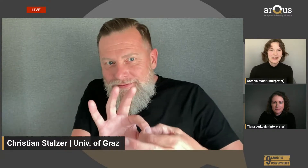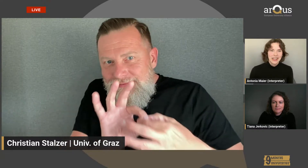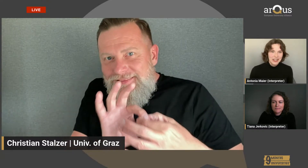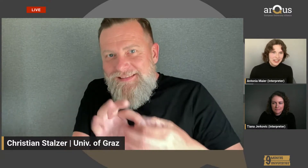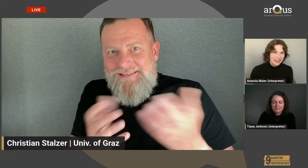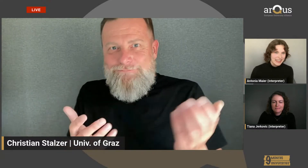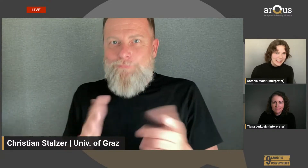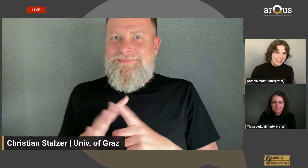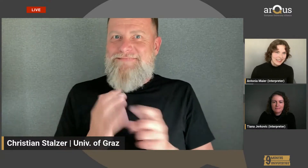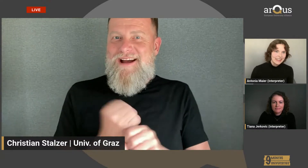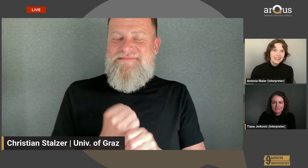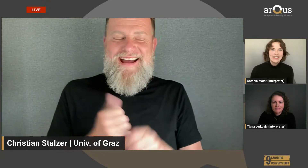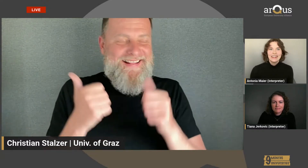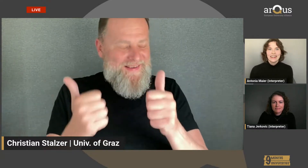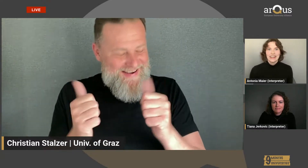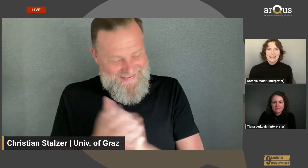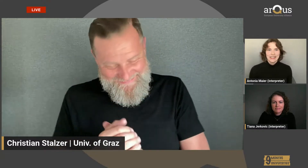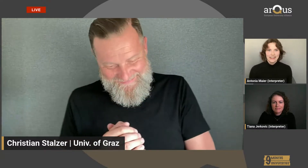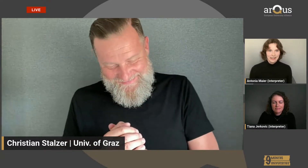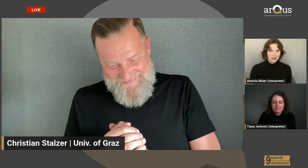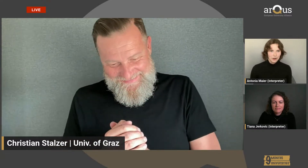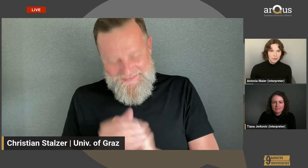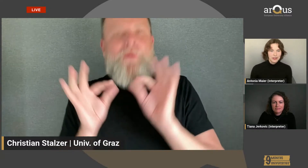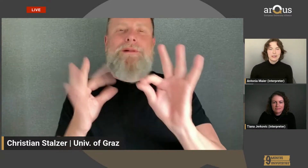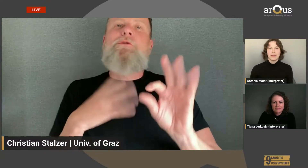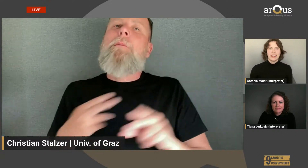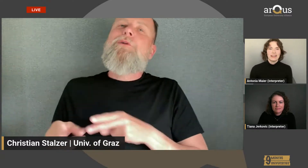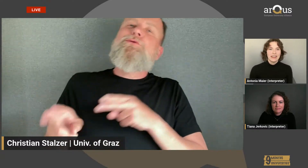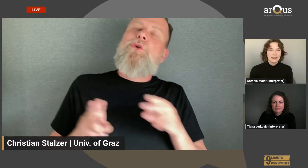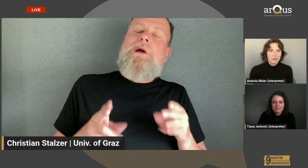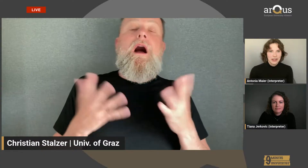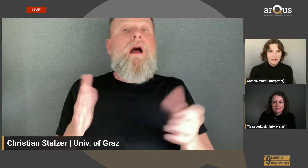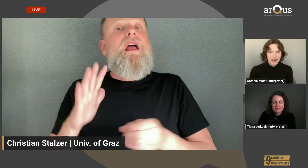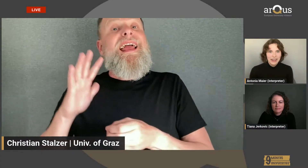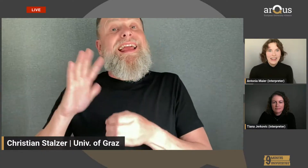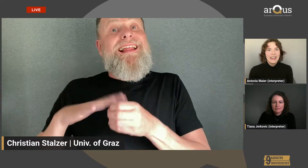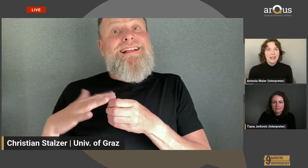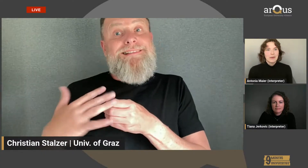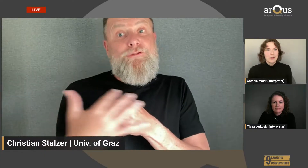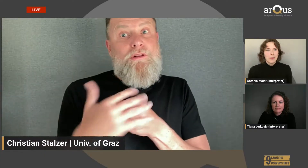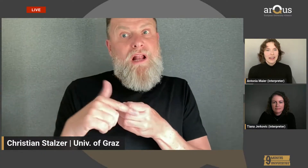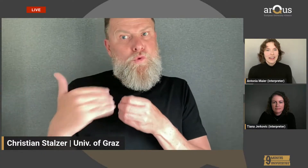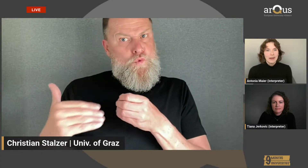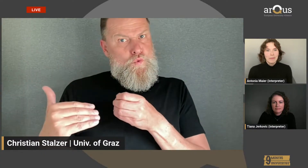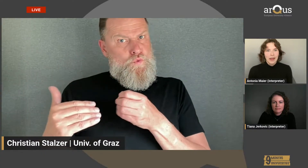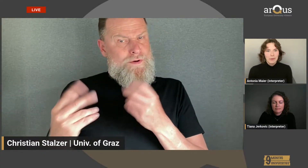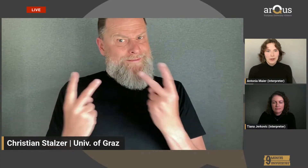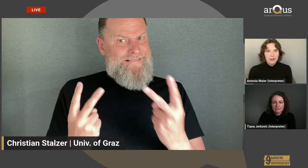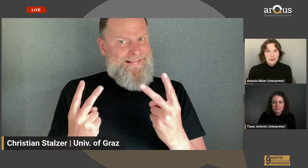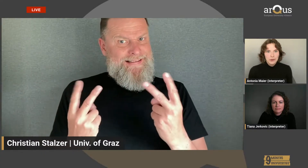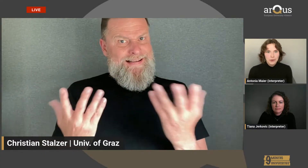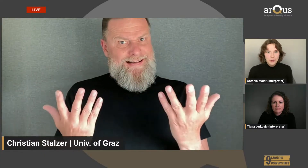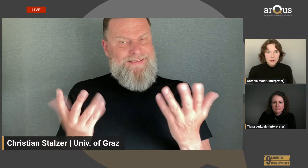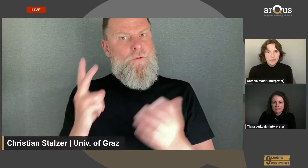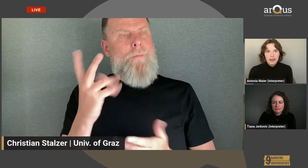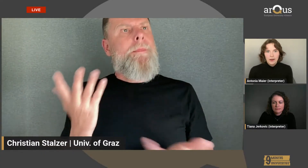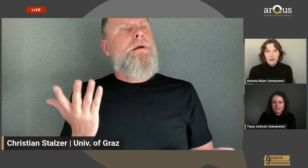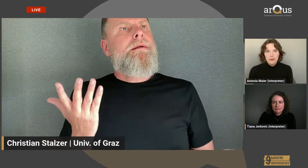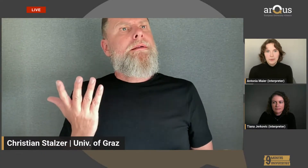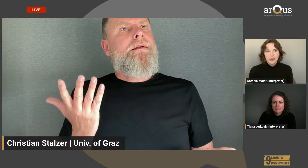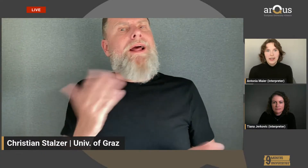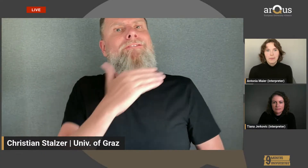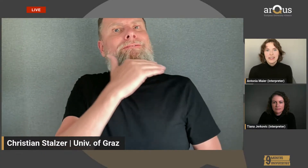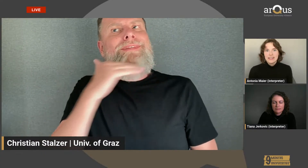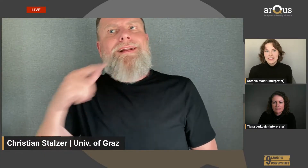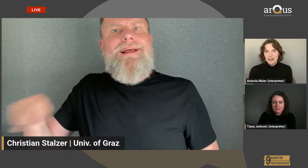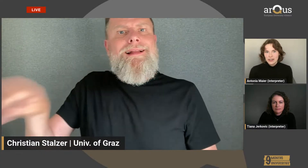internet connection. I need that I see the interpreters, but I think it's working fine. Let me go back. I want to